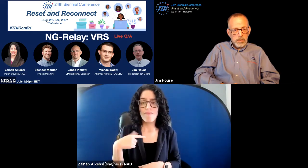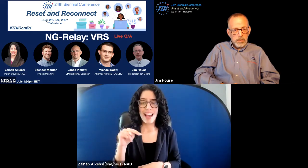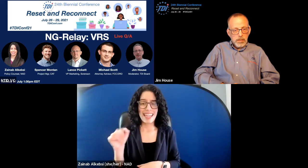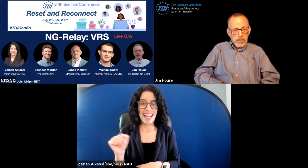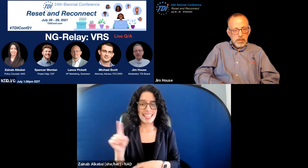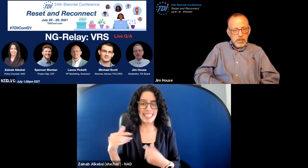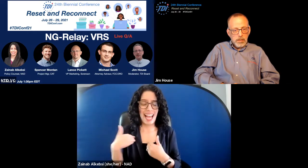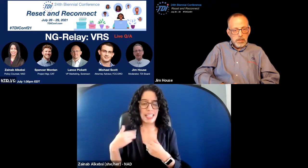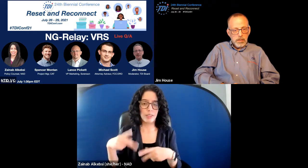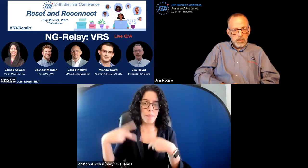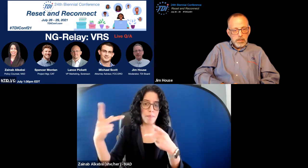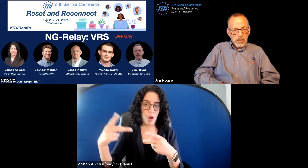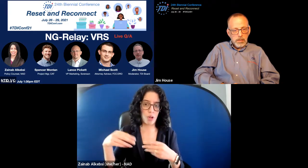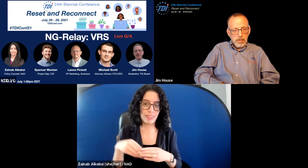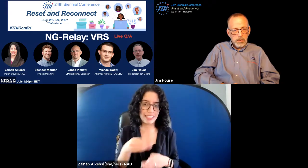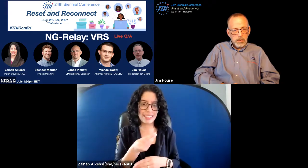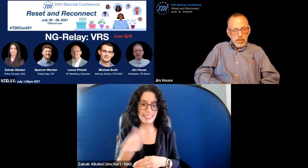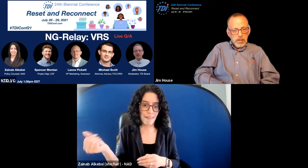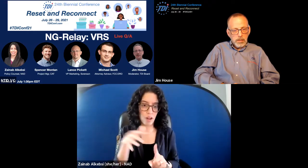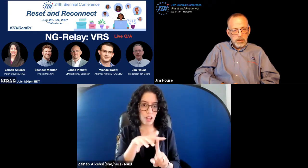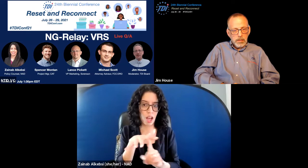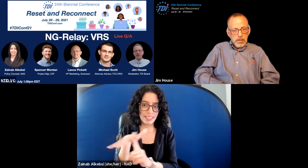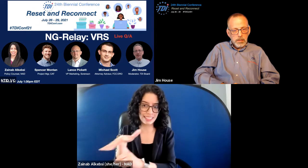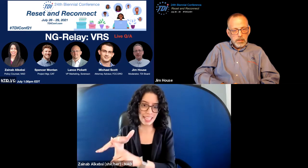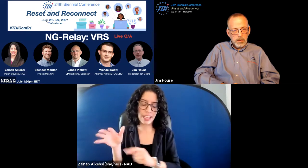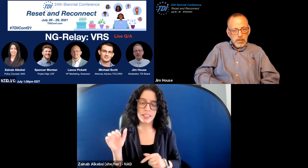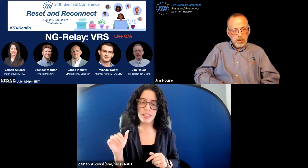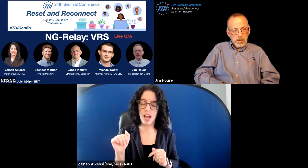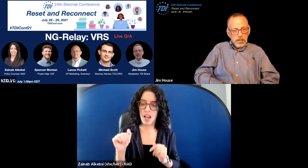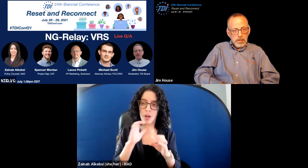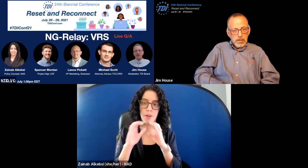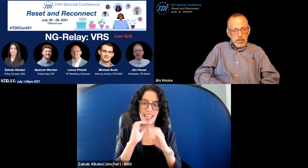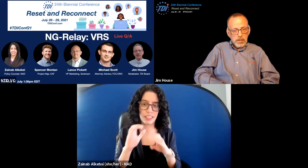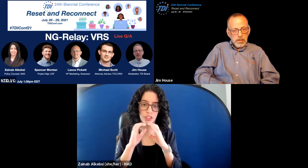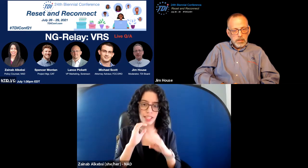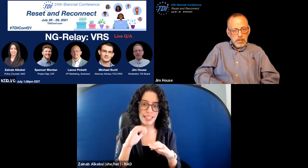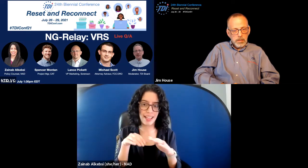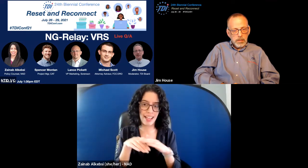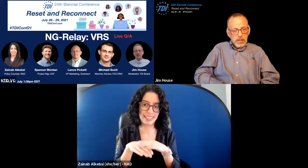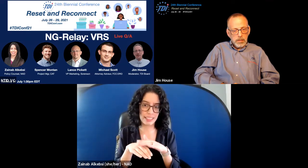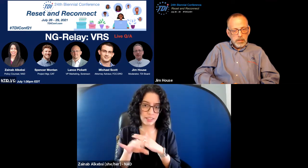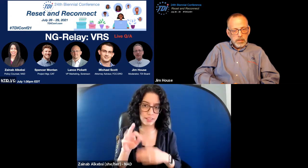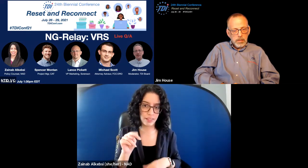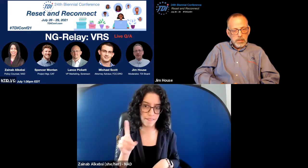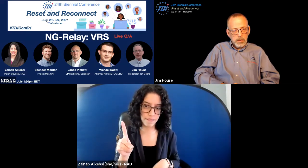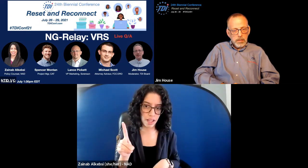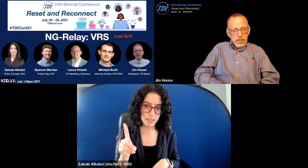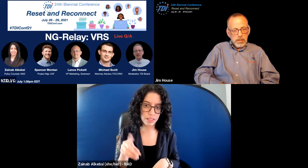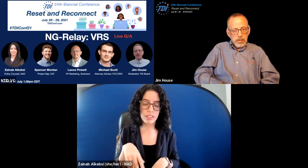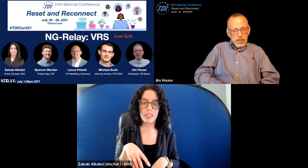correct. NAD has proposed in several contexts a